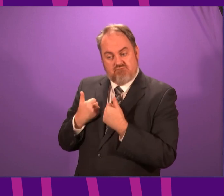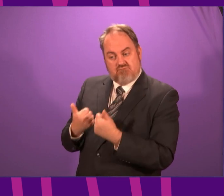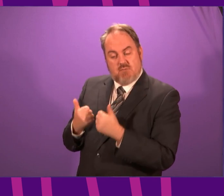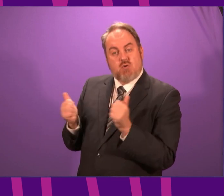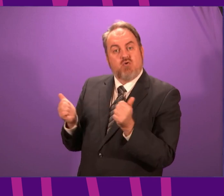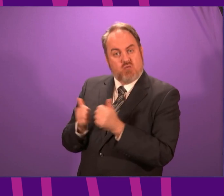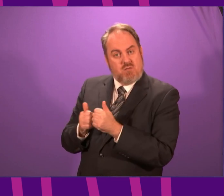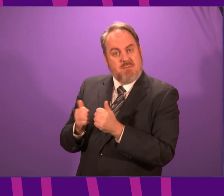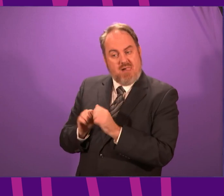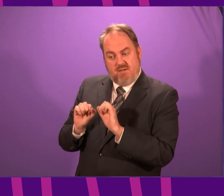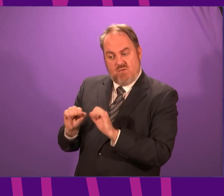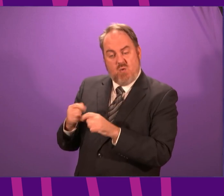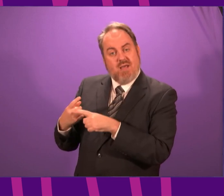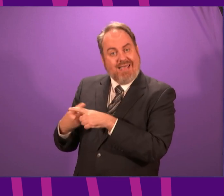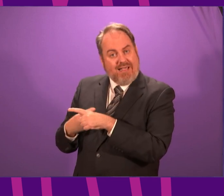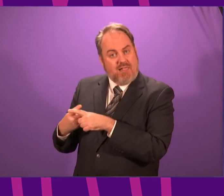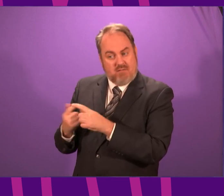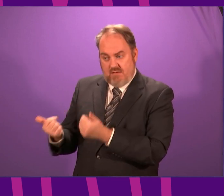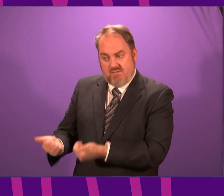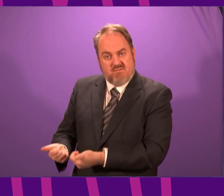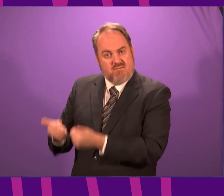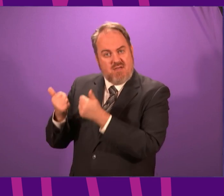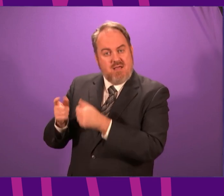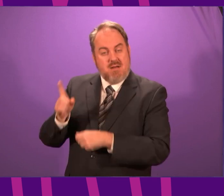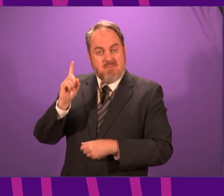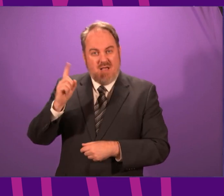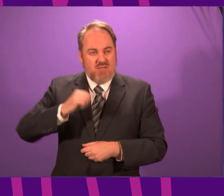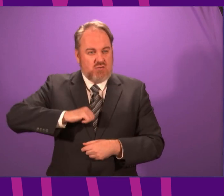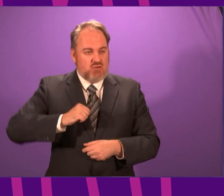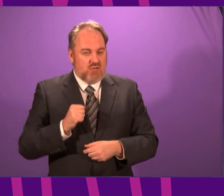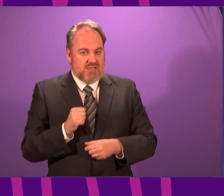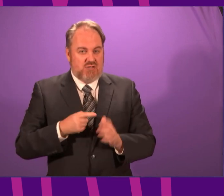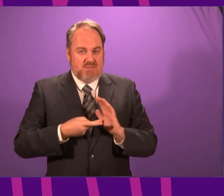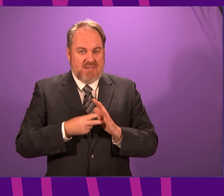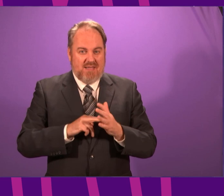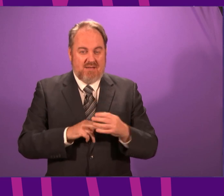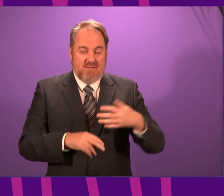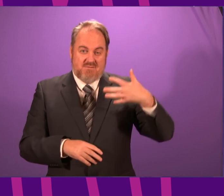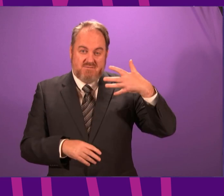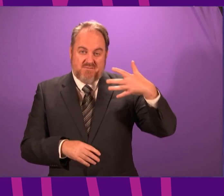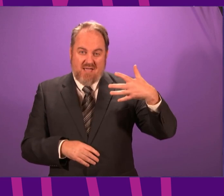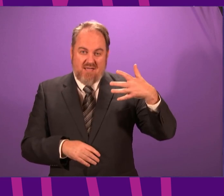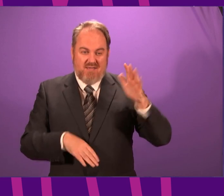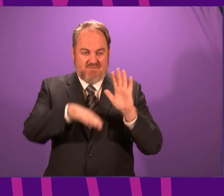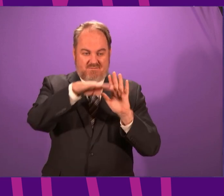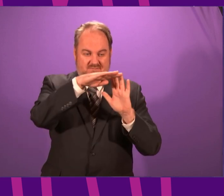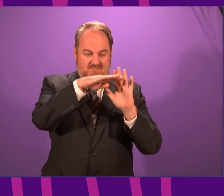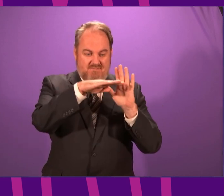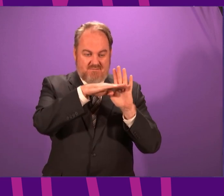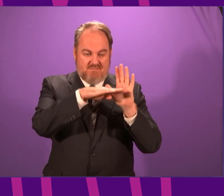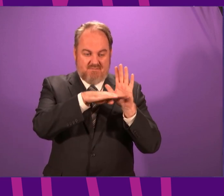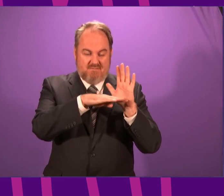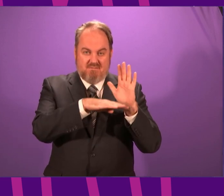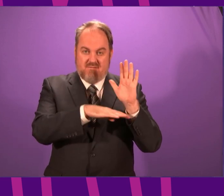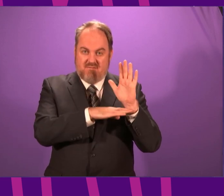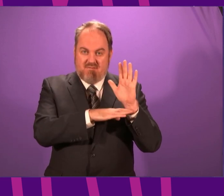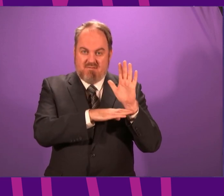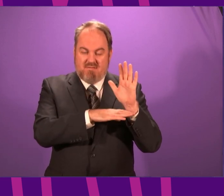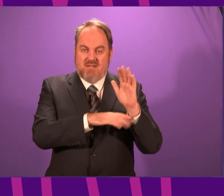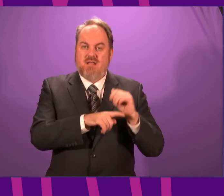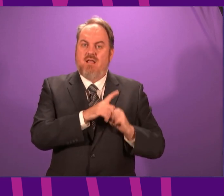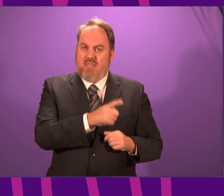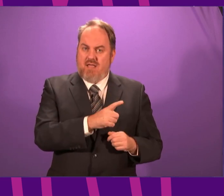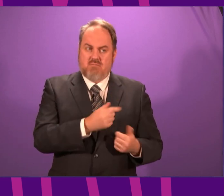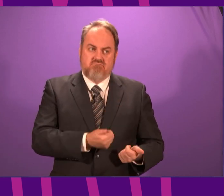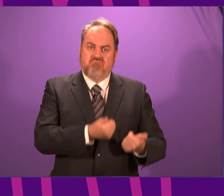I welcome that. But I also believe, however, that the Scottish government's five-tier strategy however, advances what certainly has been in place already in